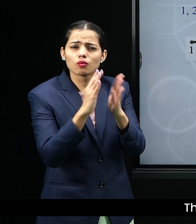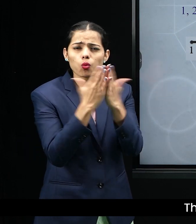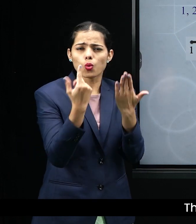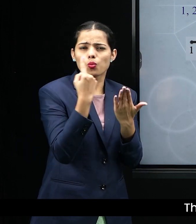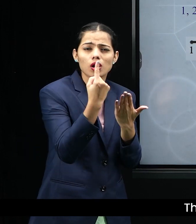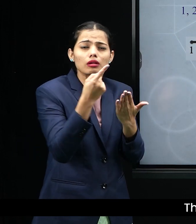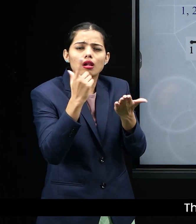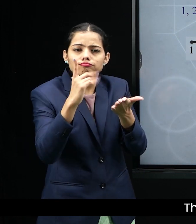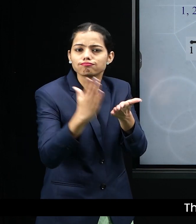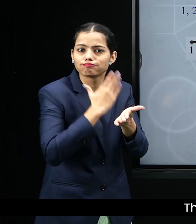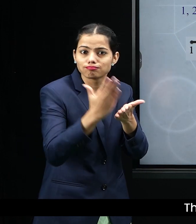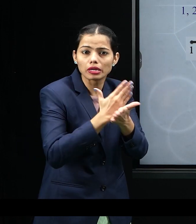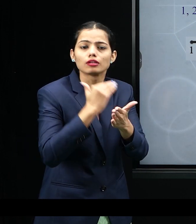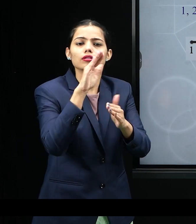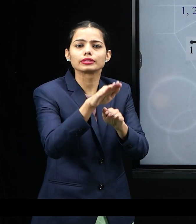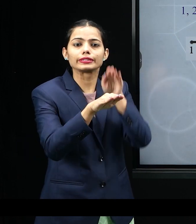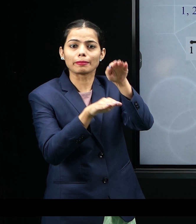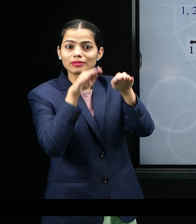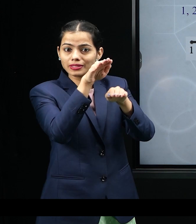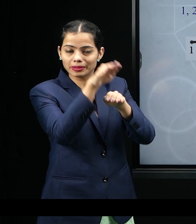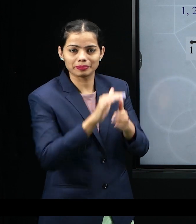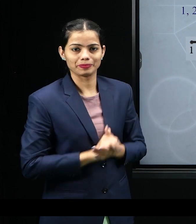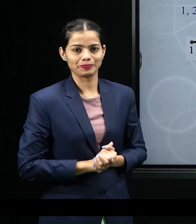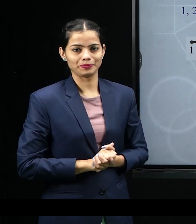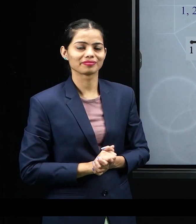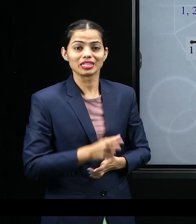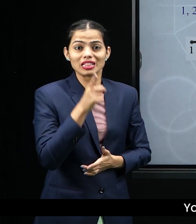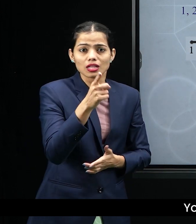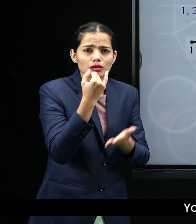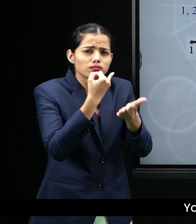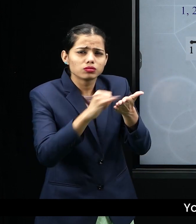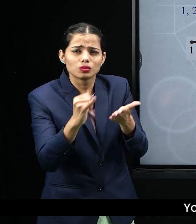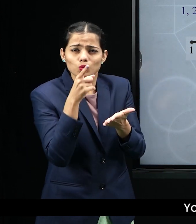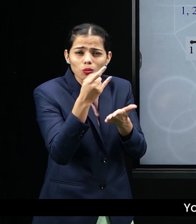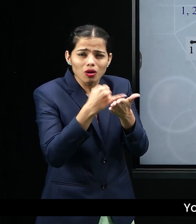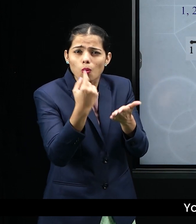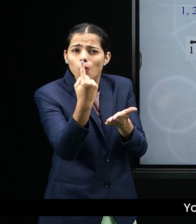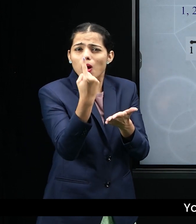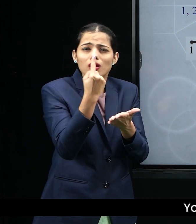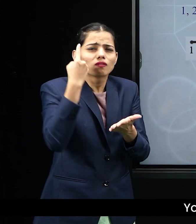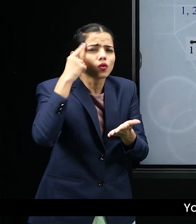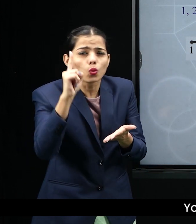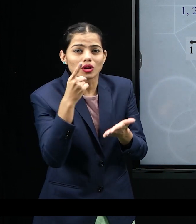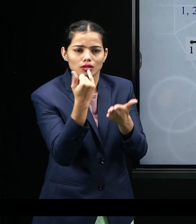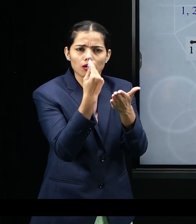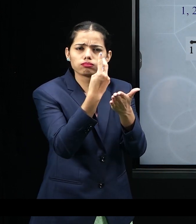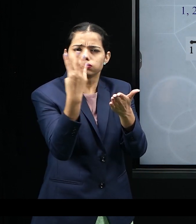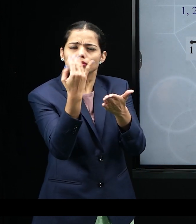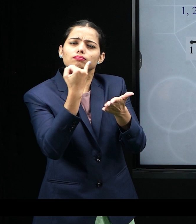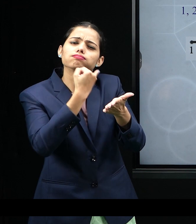of books diminishes step by step. You remove 1, it becomes 4. Remove 1 more